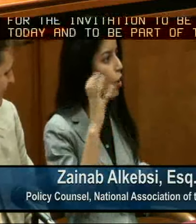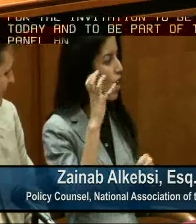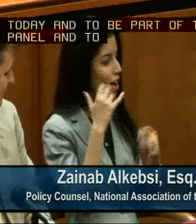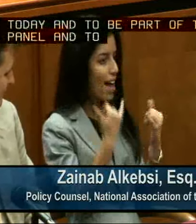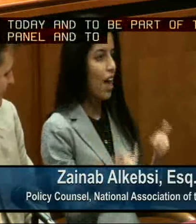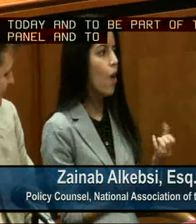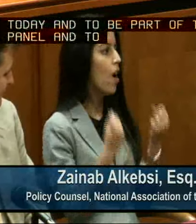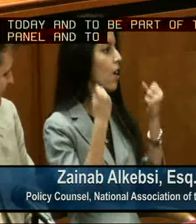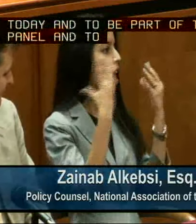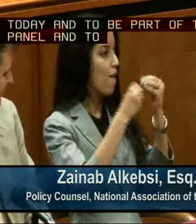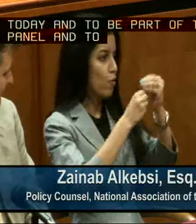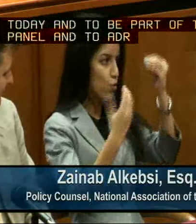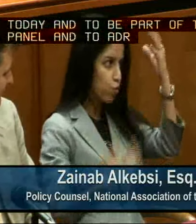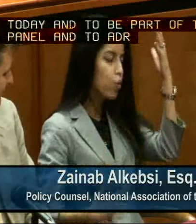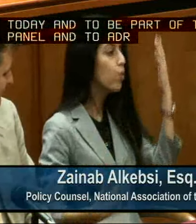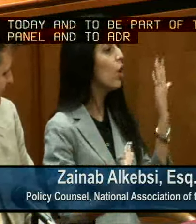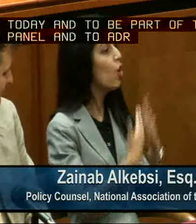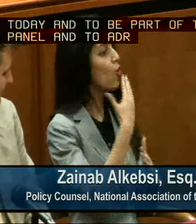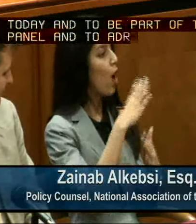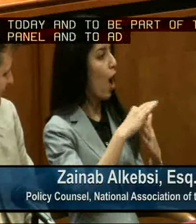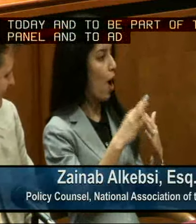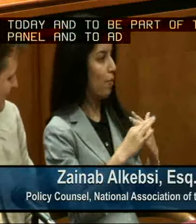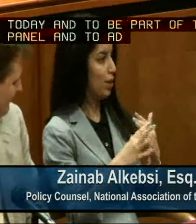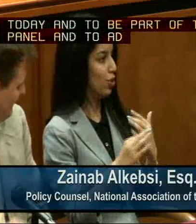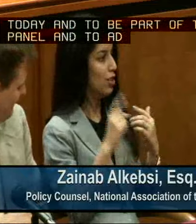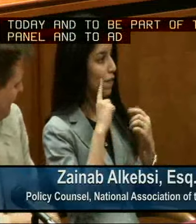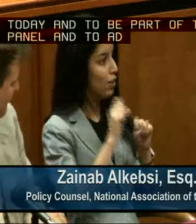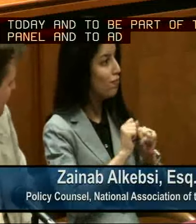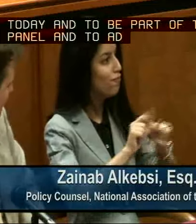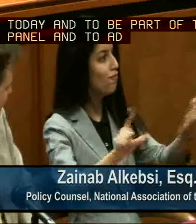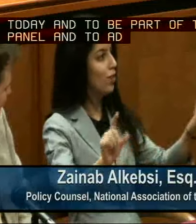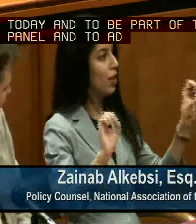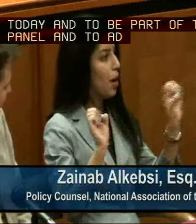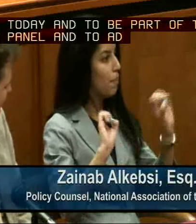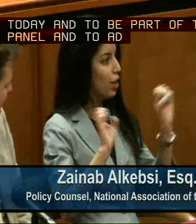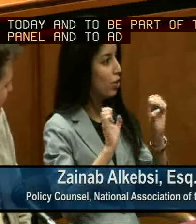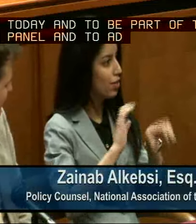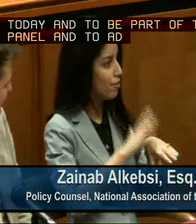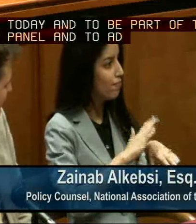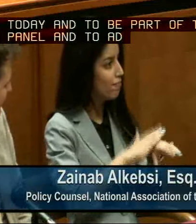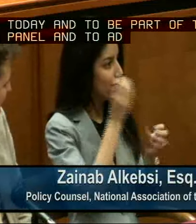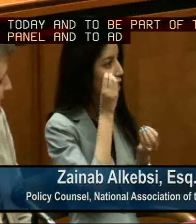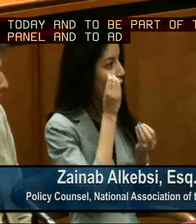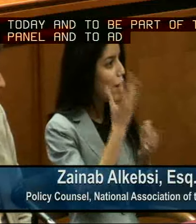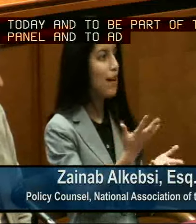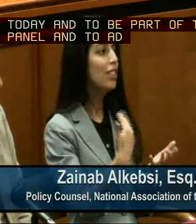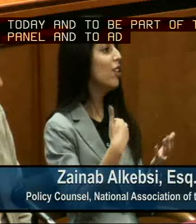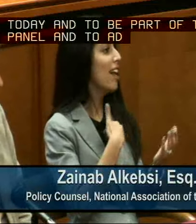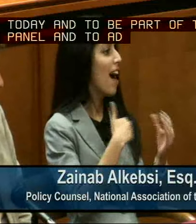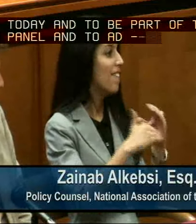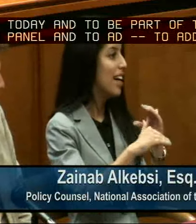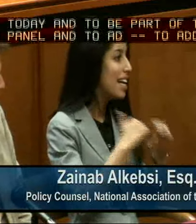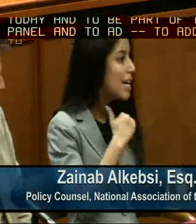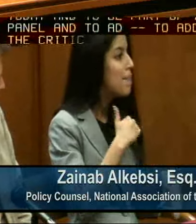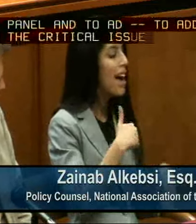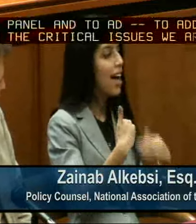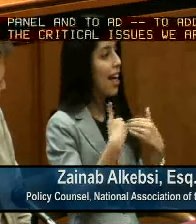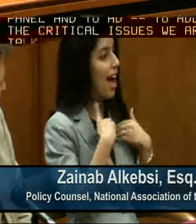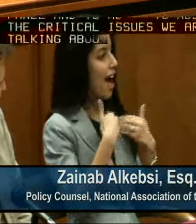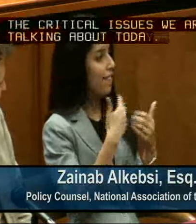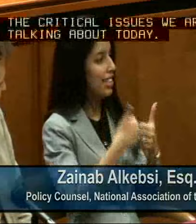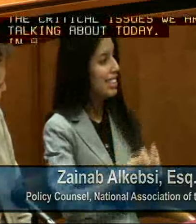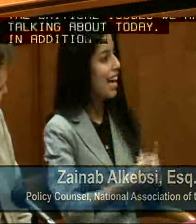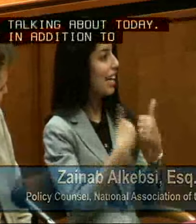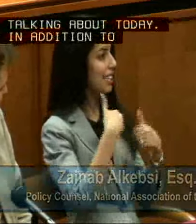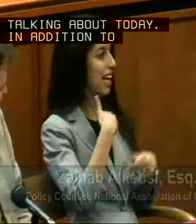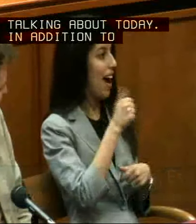In addition to traditional methods of receiving alerts, radio and television, there's now an explosion of options for distributing emergency